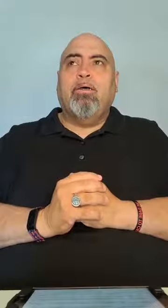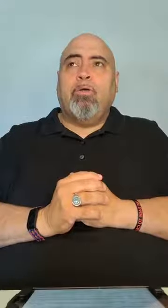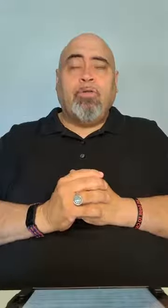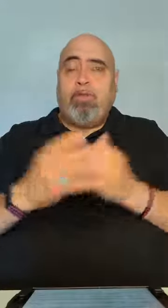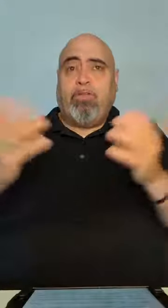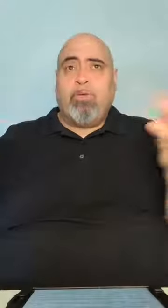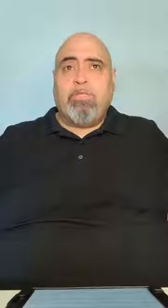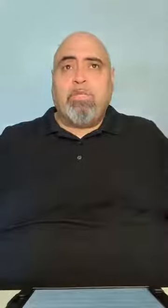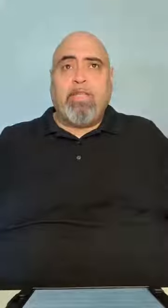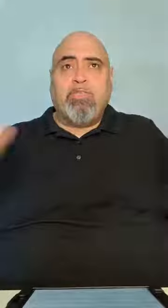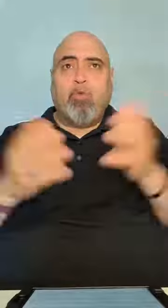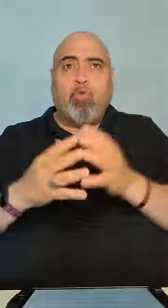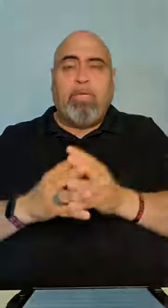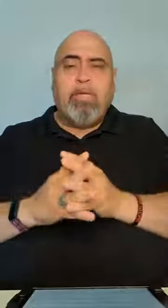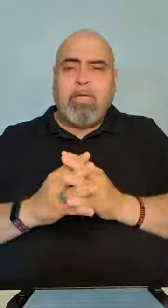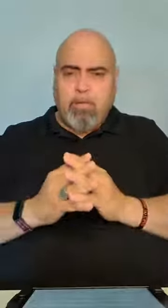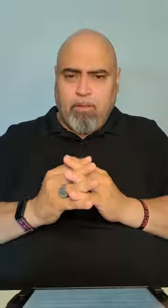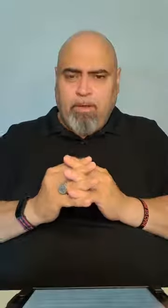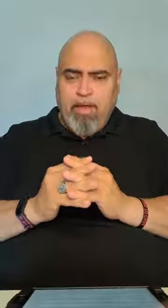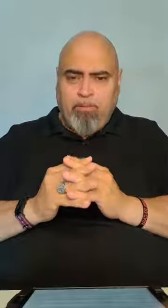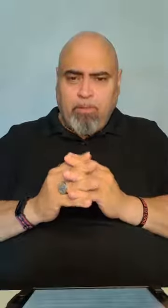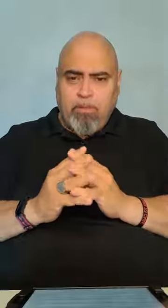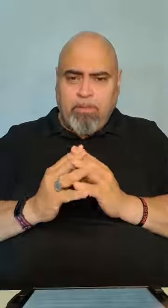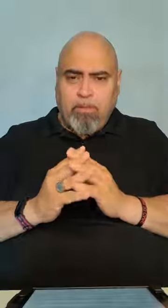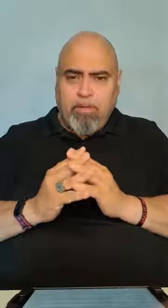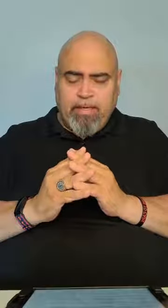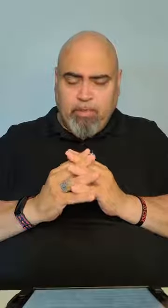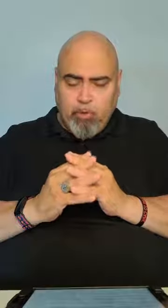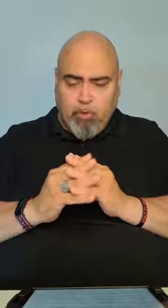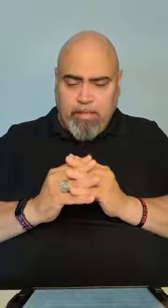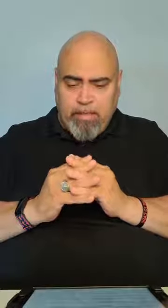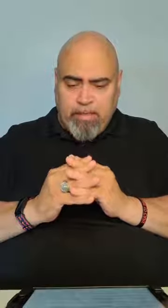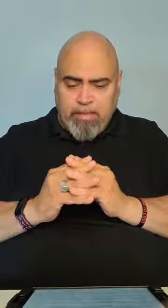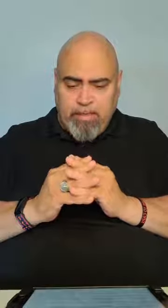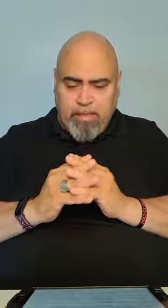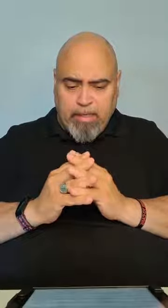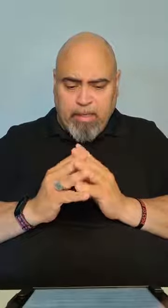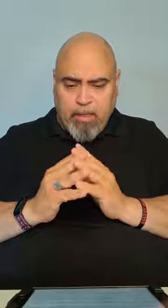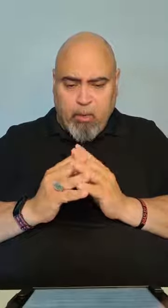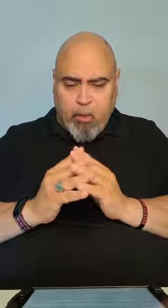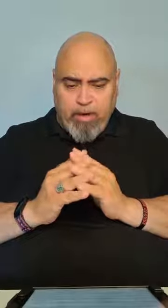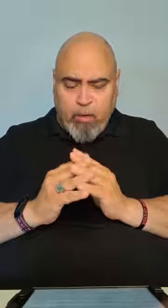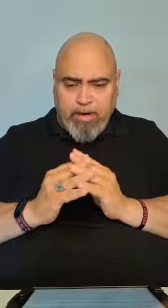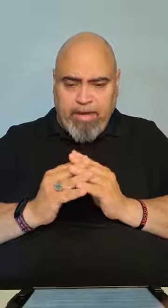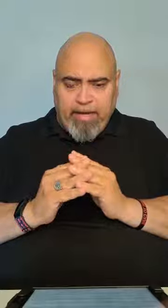All you have to do is look at social media. All you have to do is look at social media and see where we're headed.